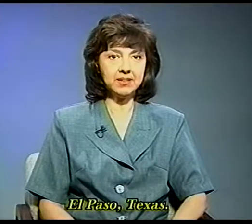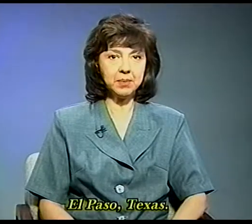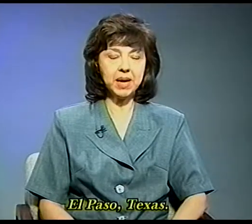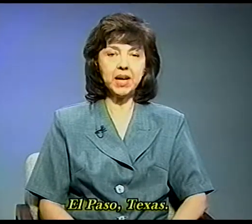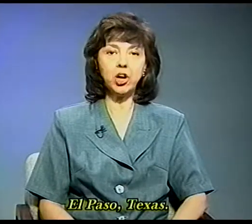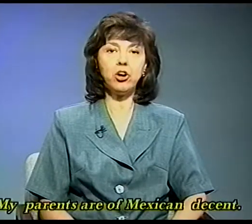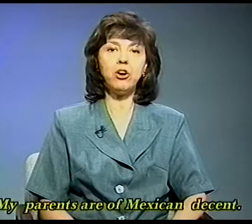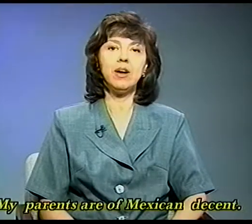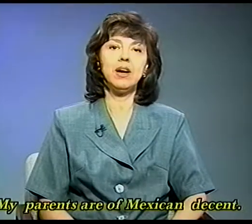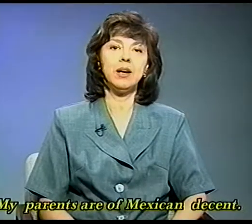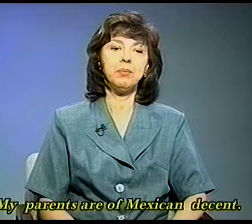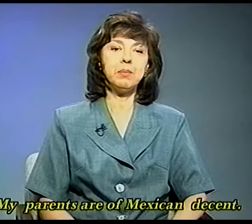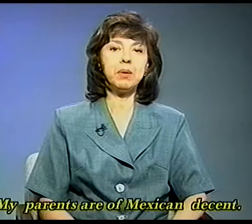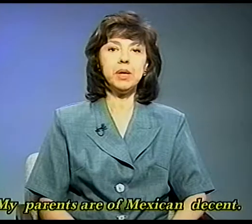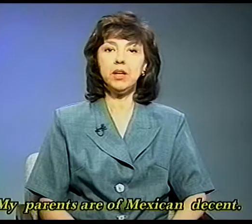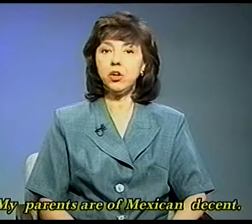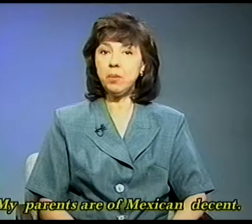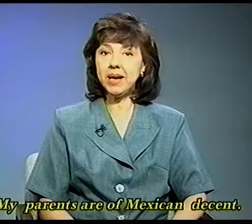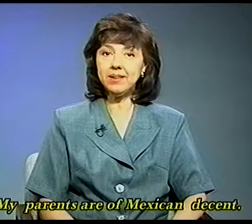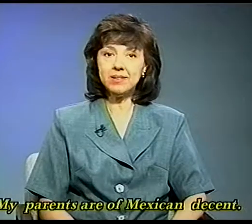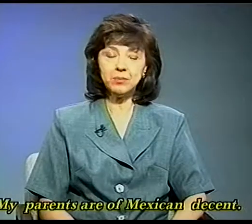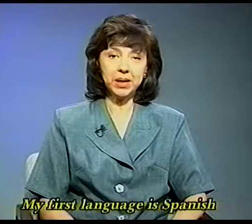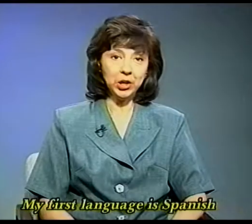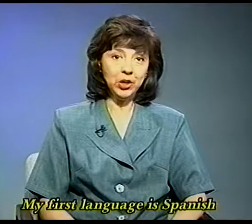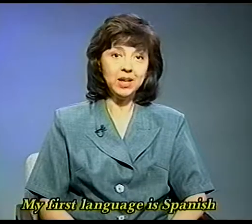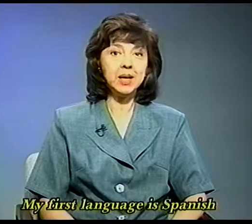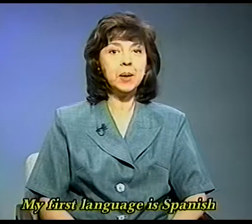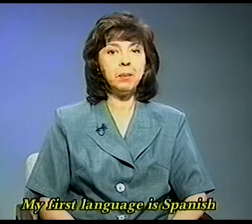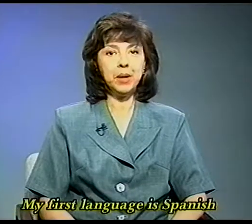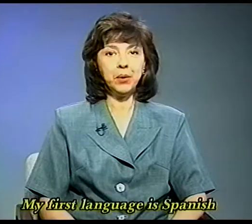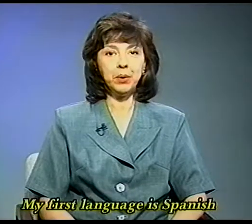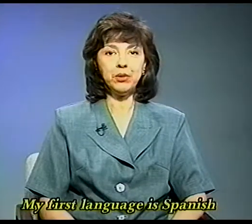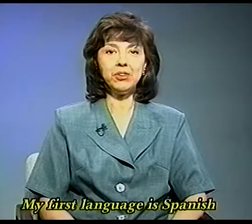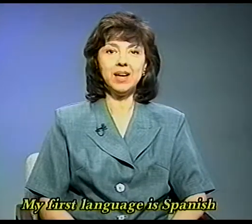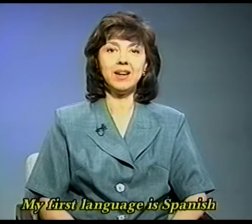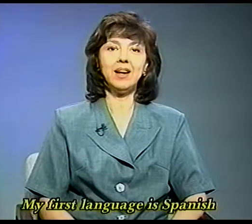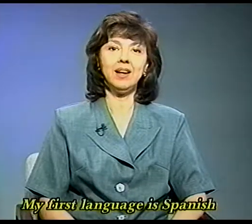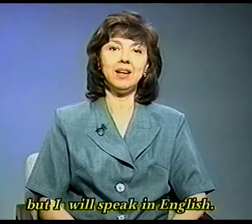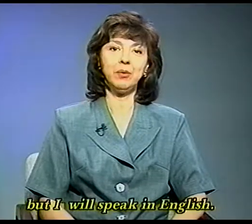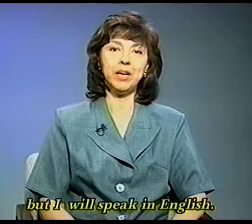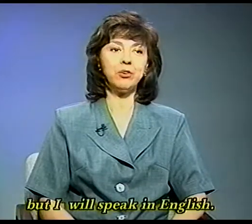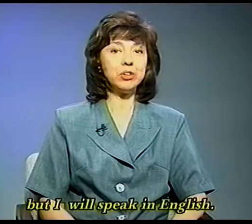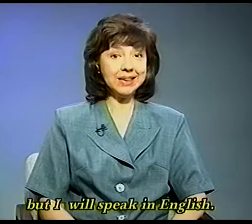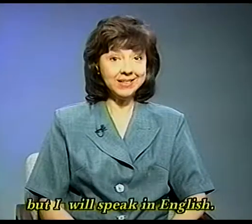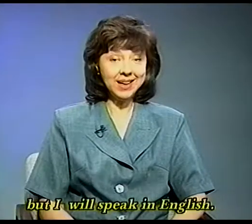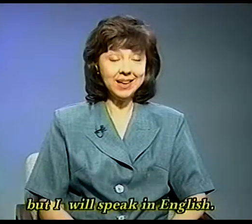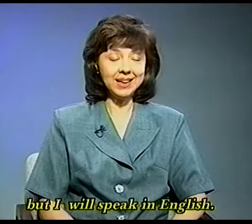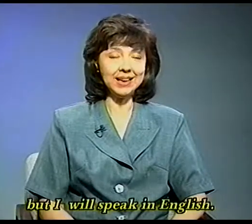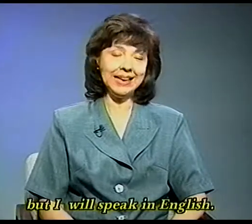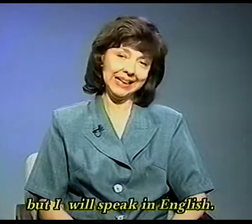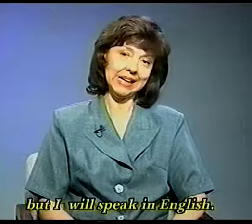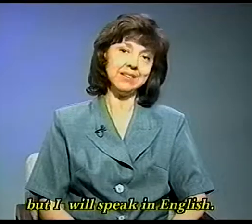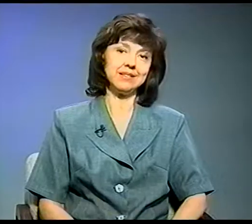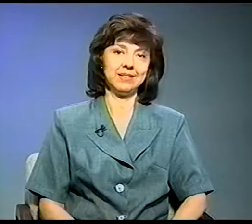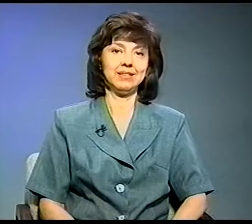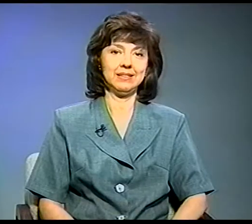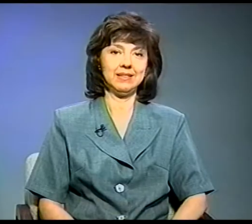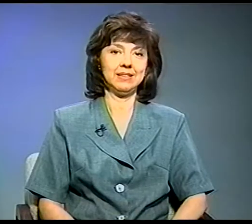de México. Mi primer idioma es español, pero voy a utilizar el inglés.